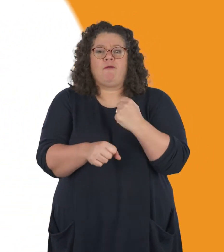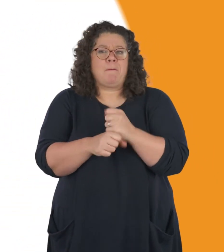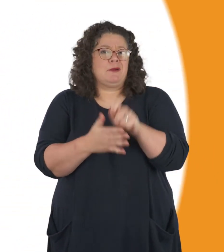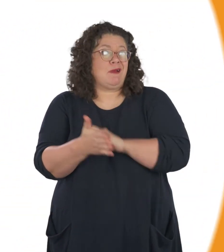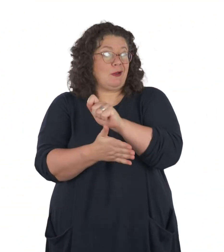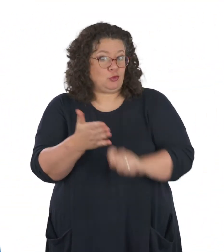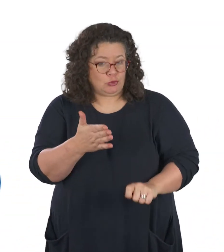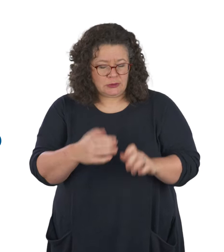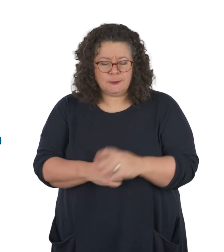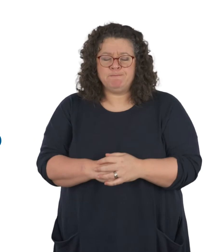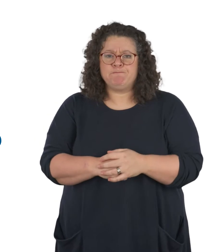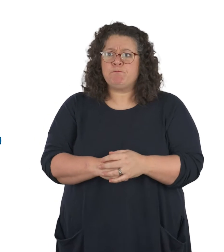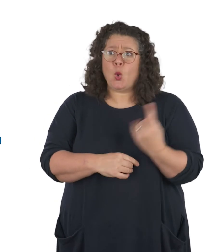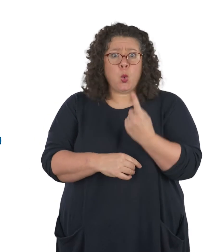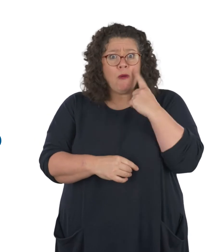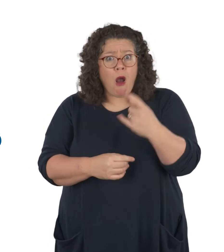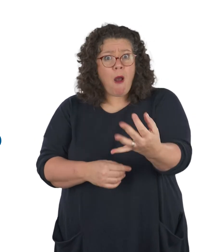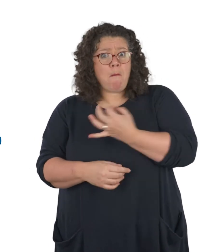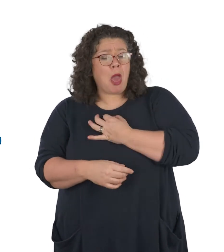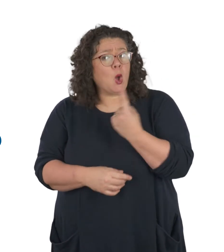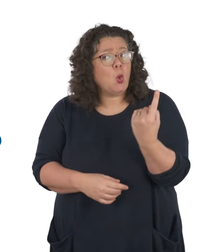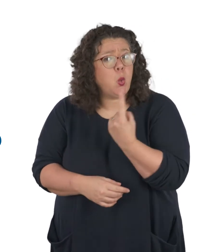Who is eligible to apply to the fund?